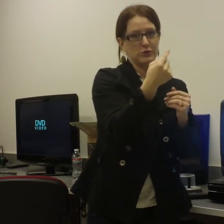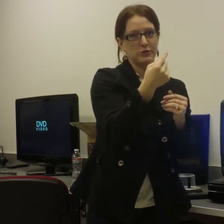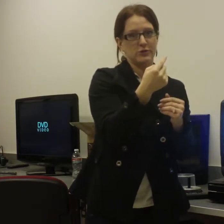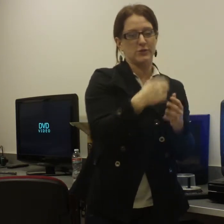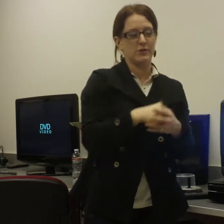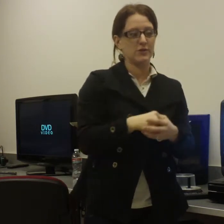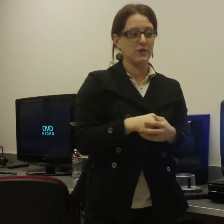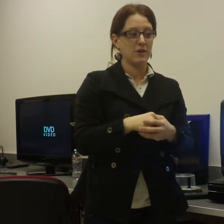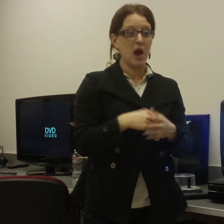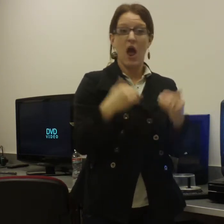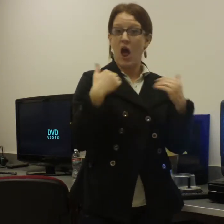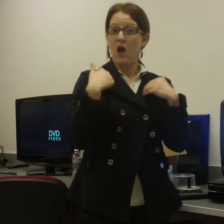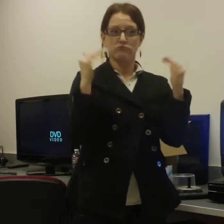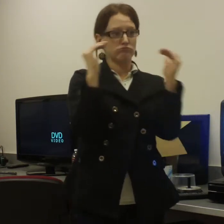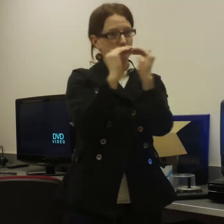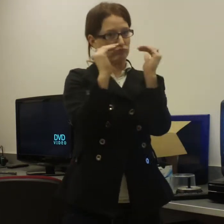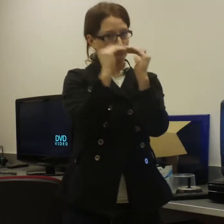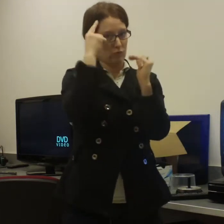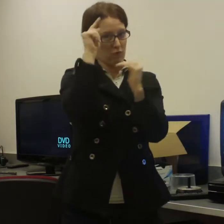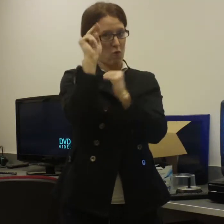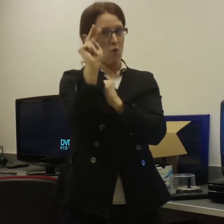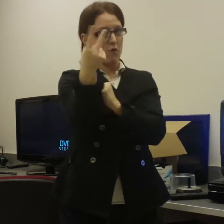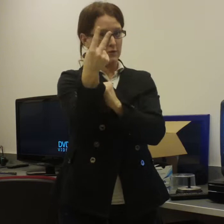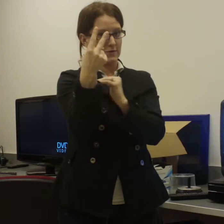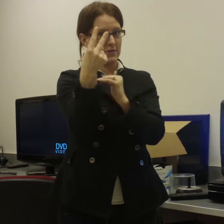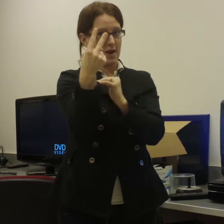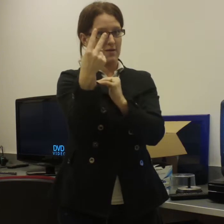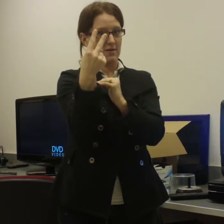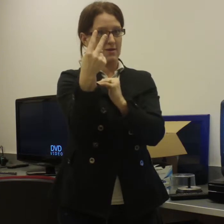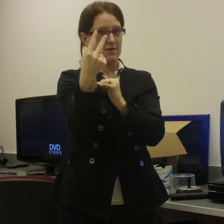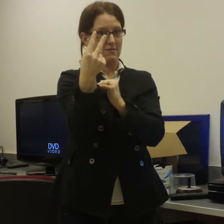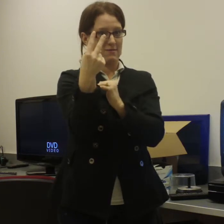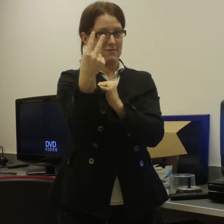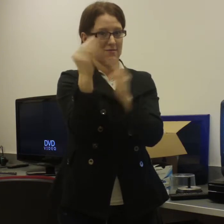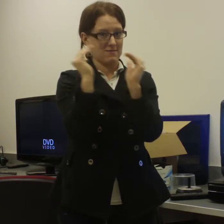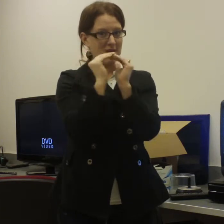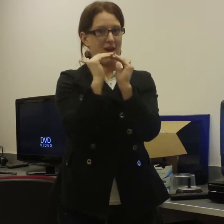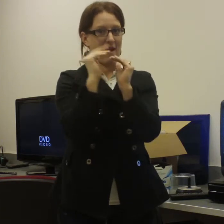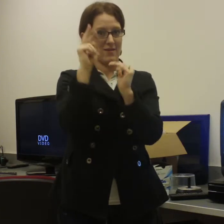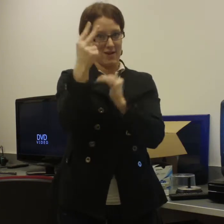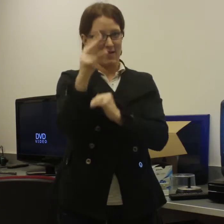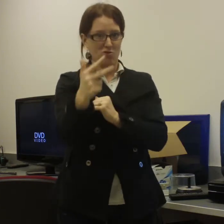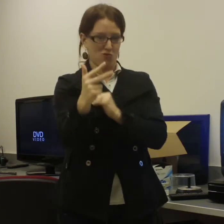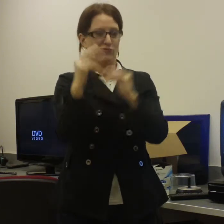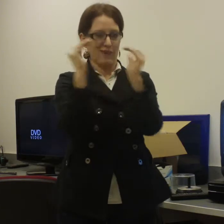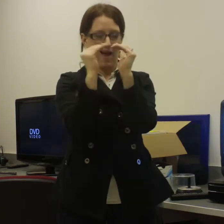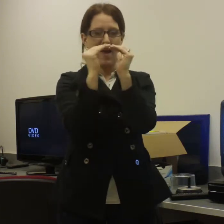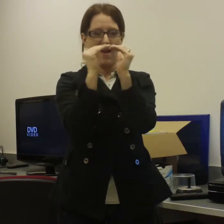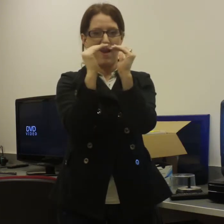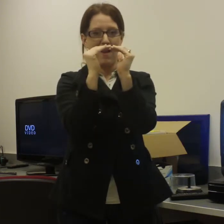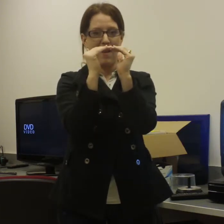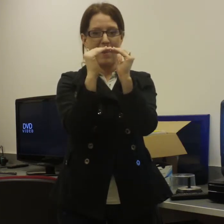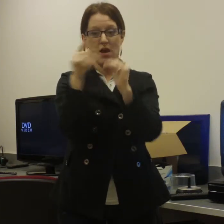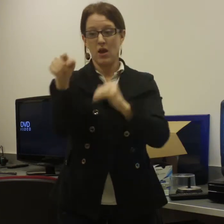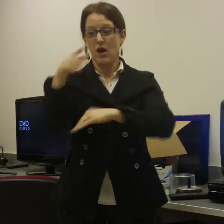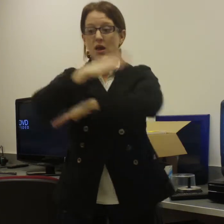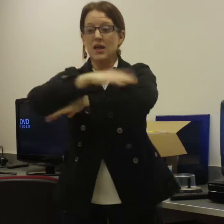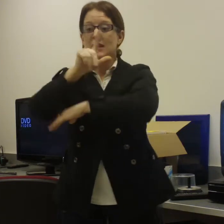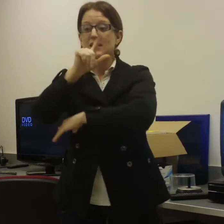There was a tie for second place, I believe, second and third place, so that the Liz Venezio table